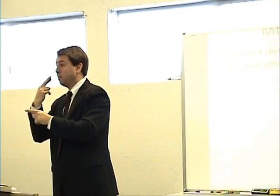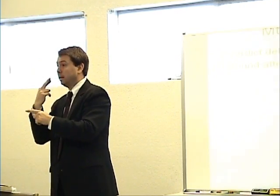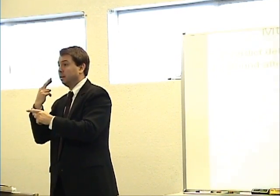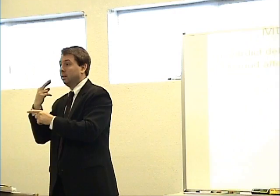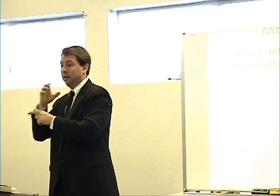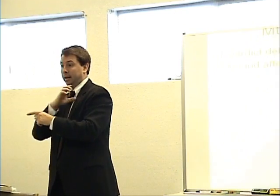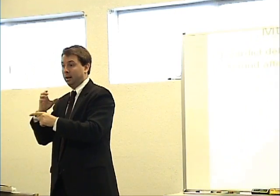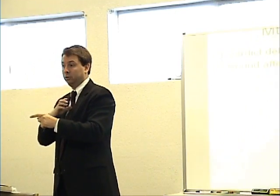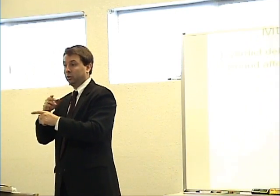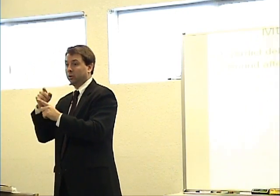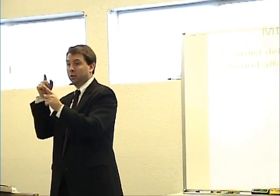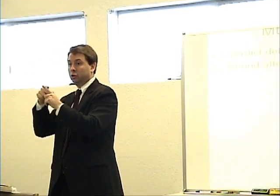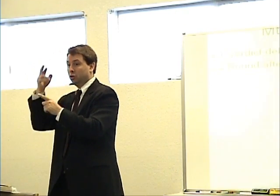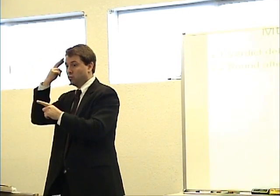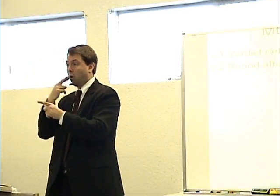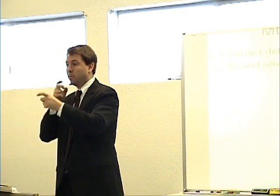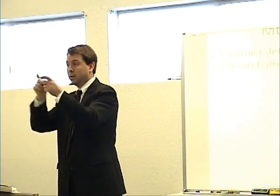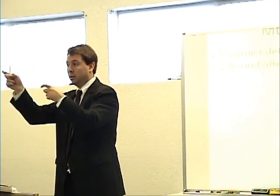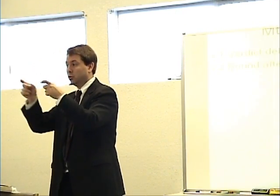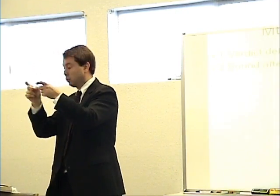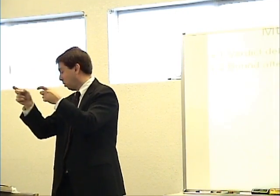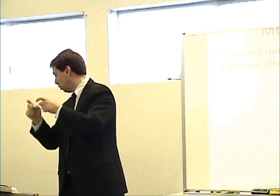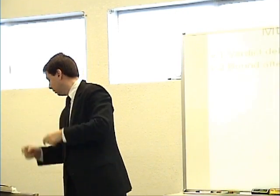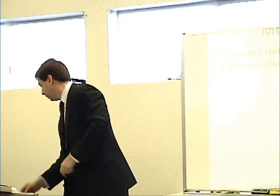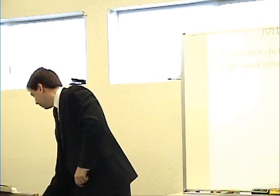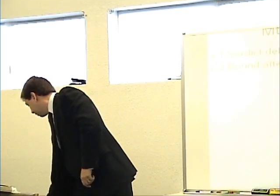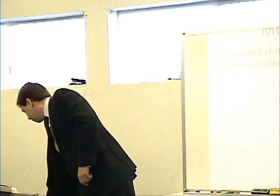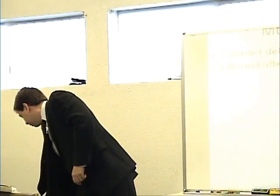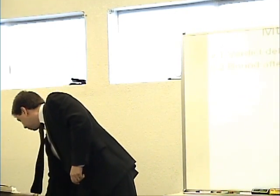Roman council, to the Roman control.